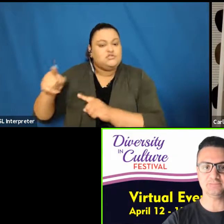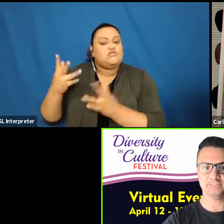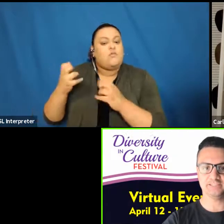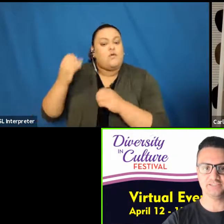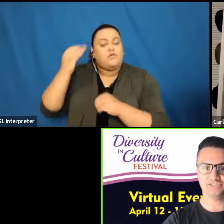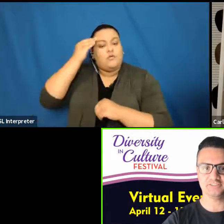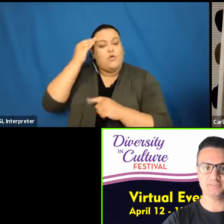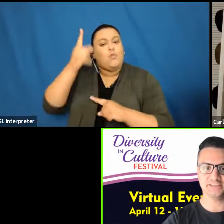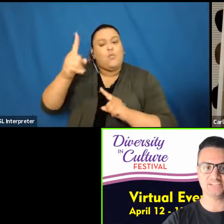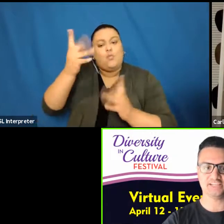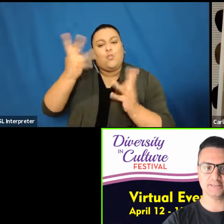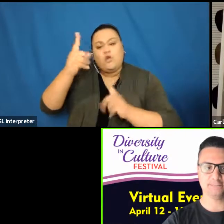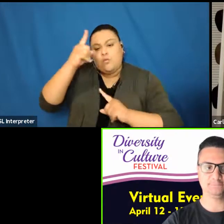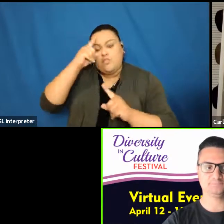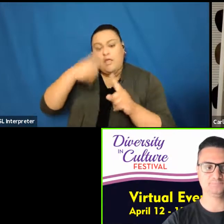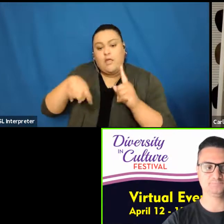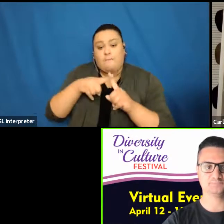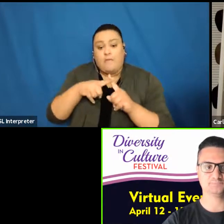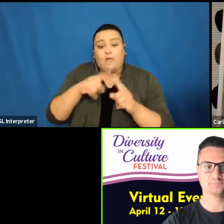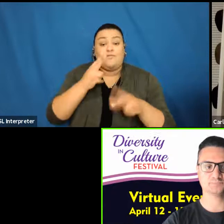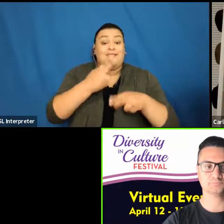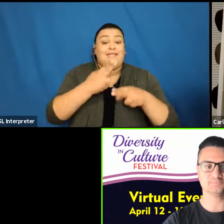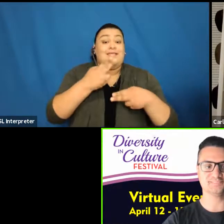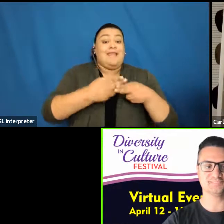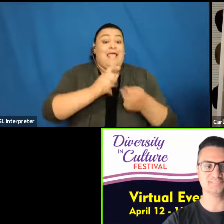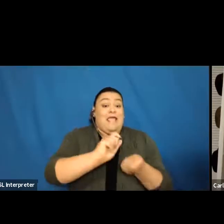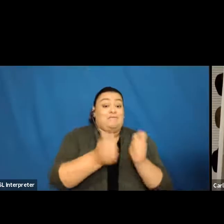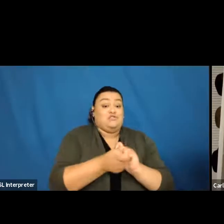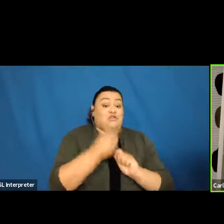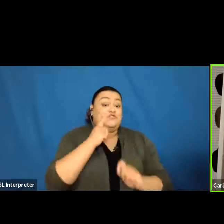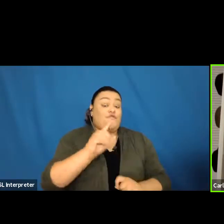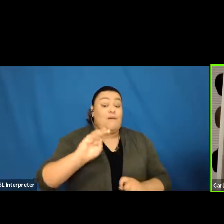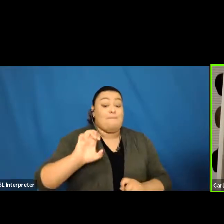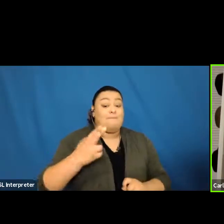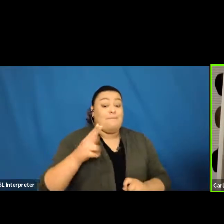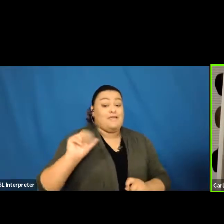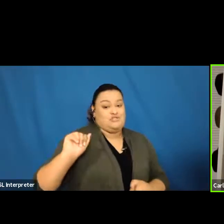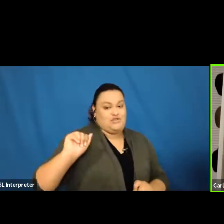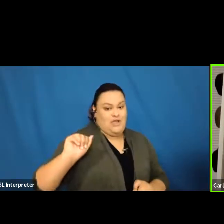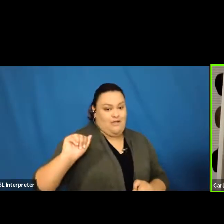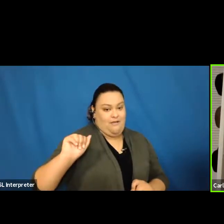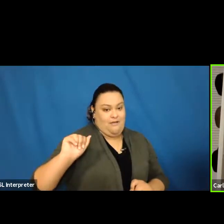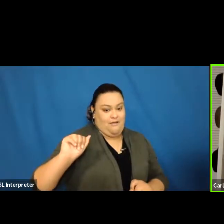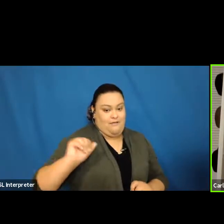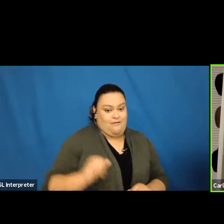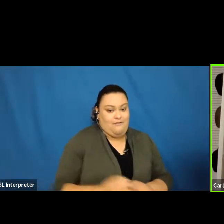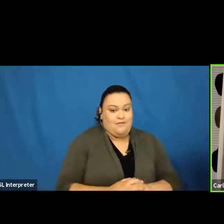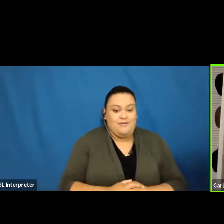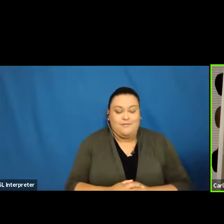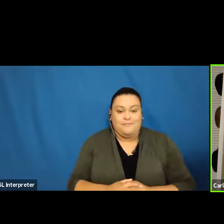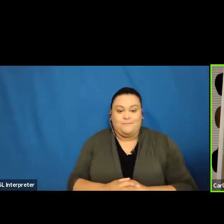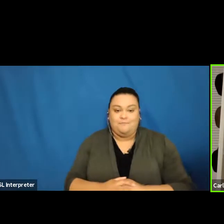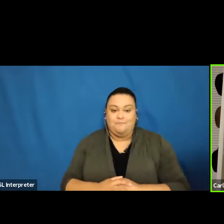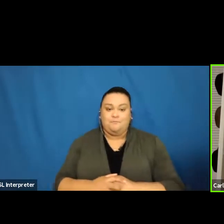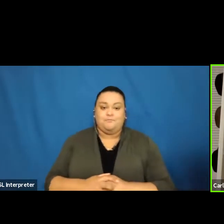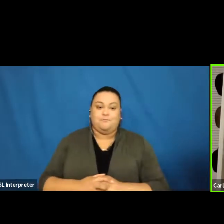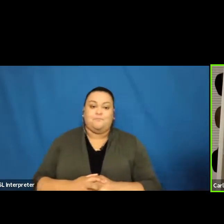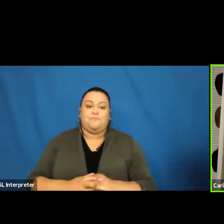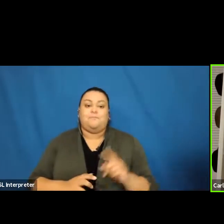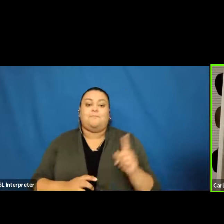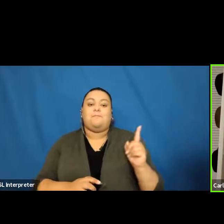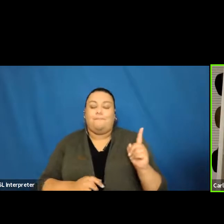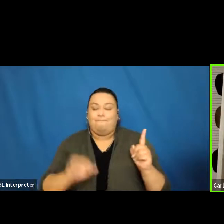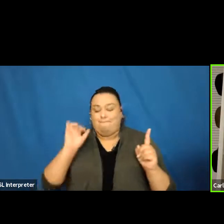the name change of Mecha? Wow. Well, you know what? I've always